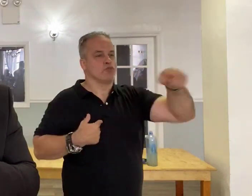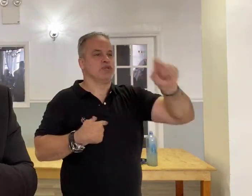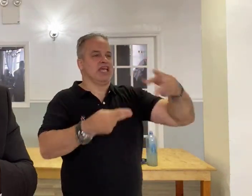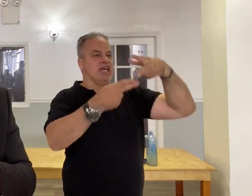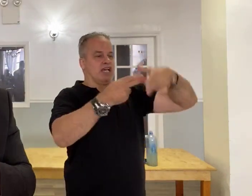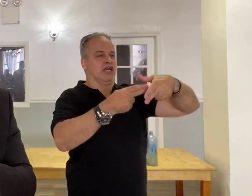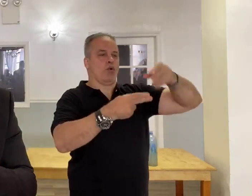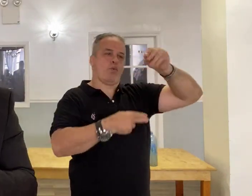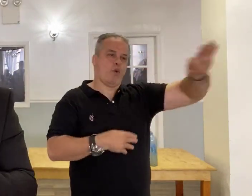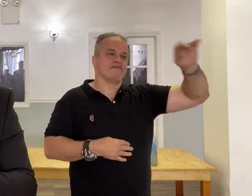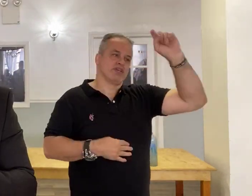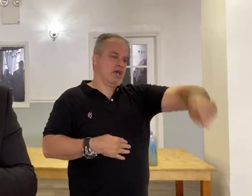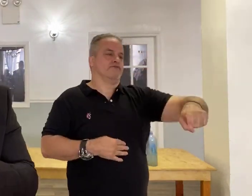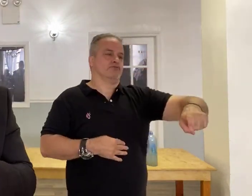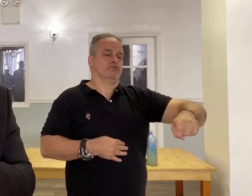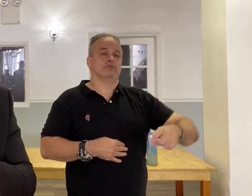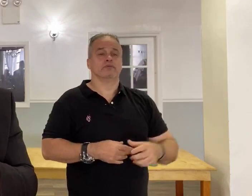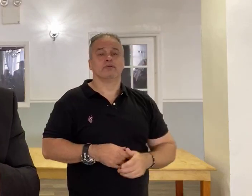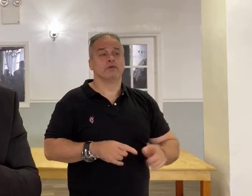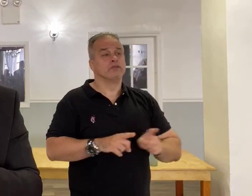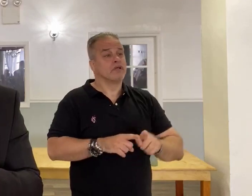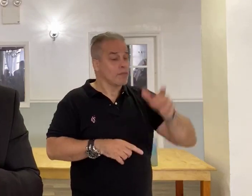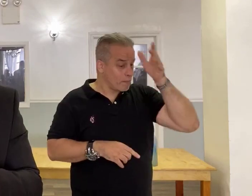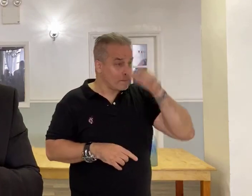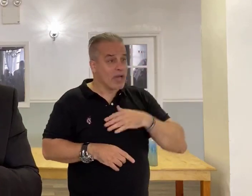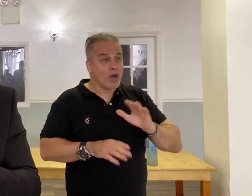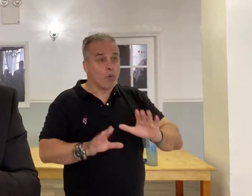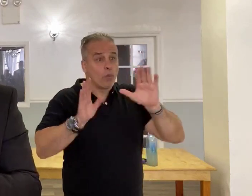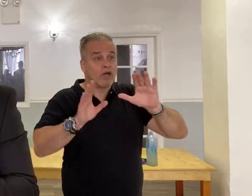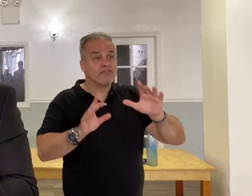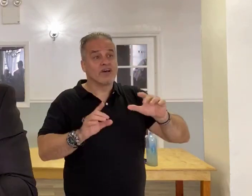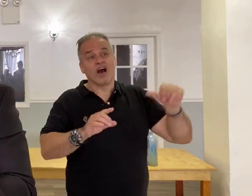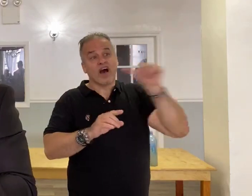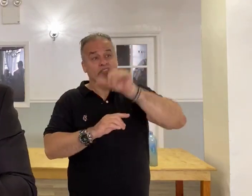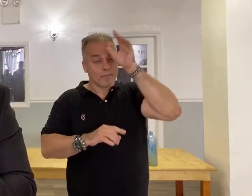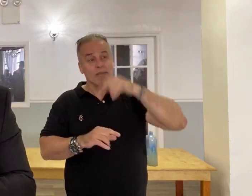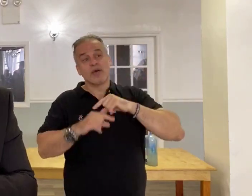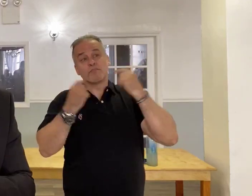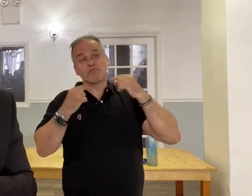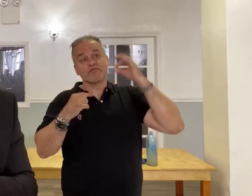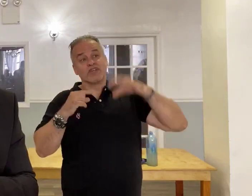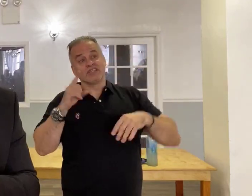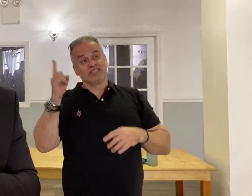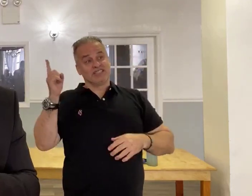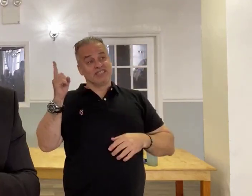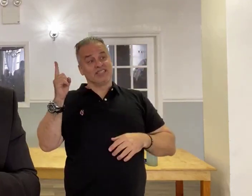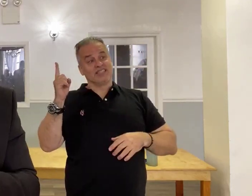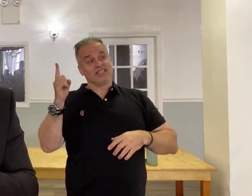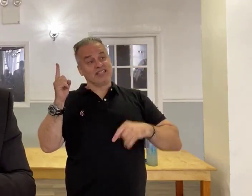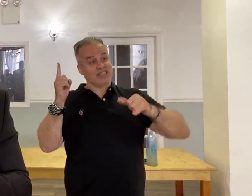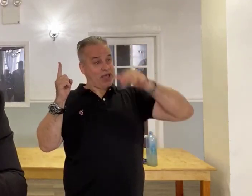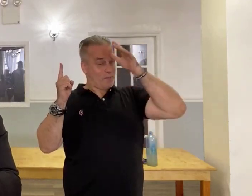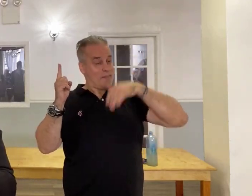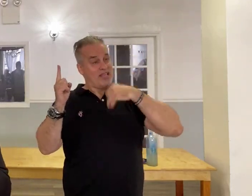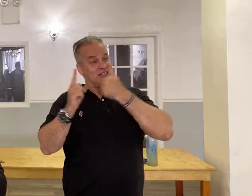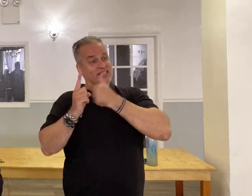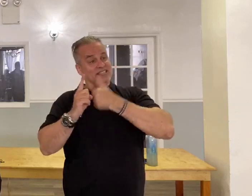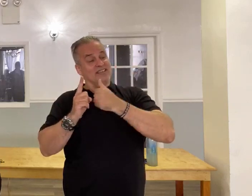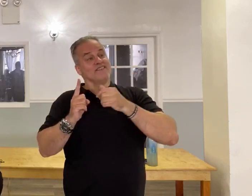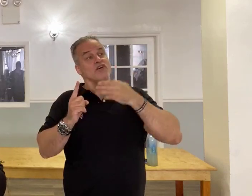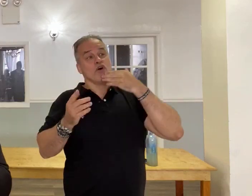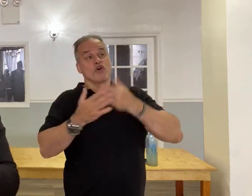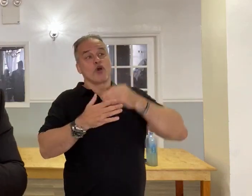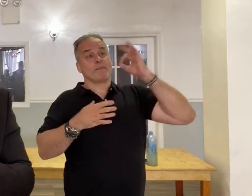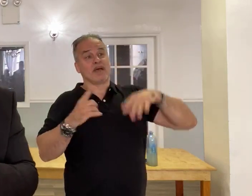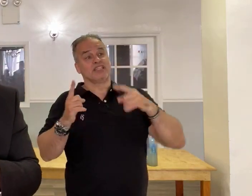music minister of the Lord. Many of you know him as Patch the Pirate. Many of you know him by